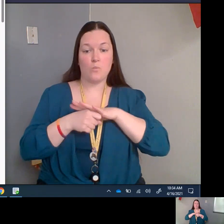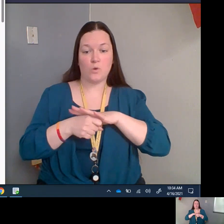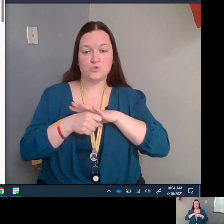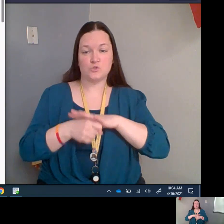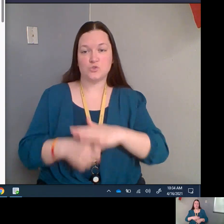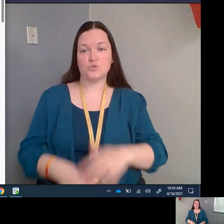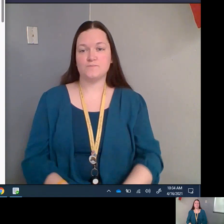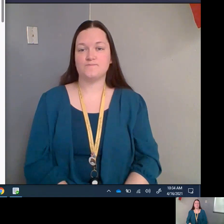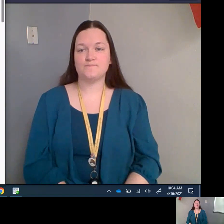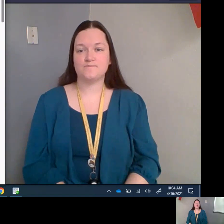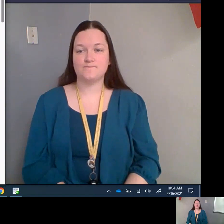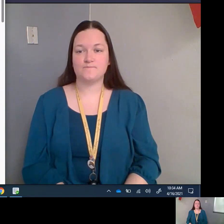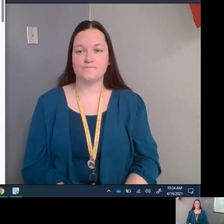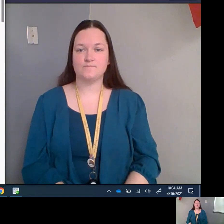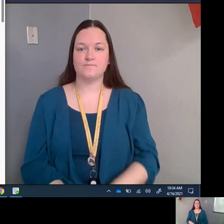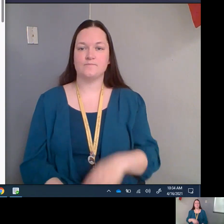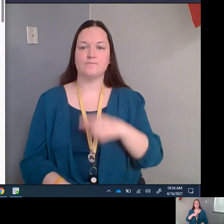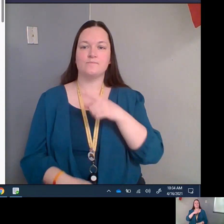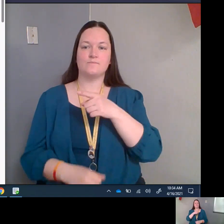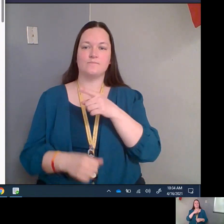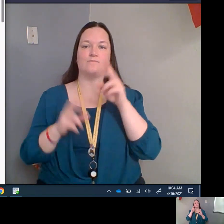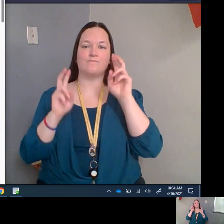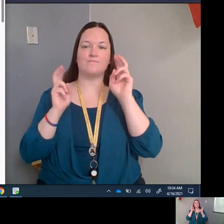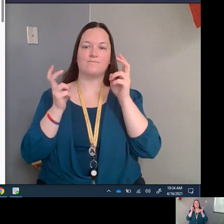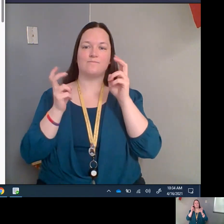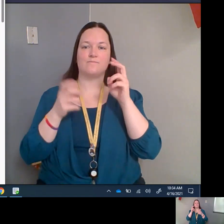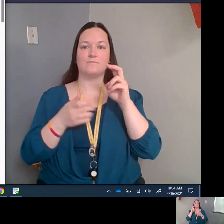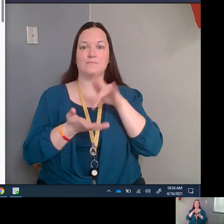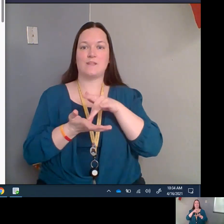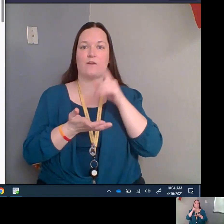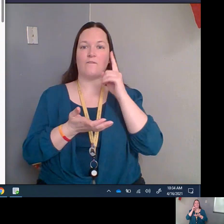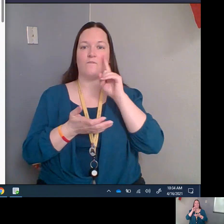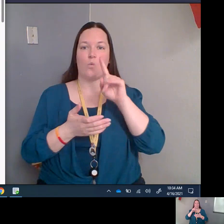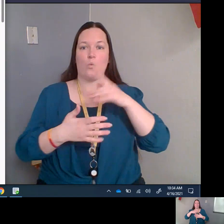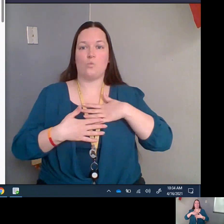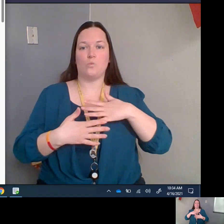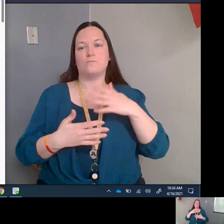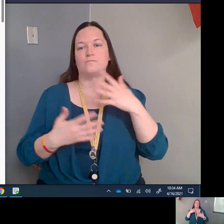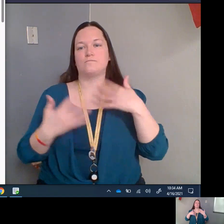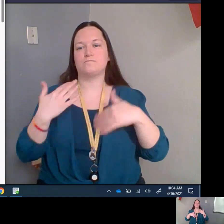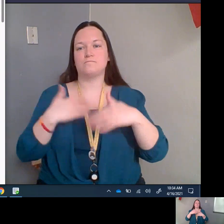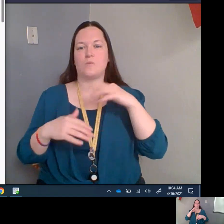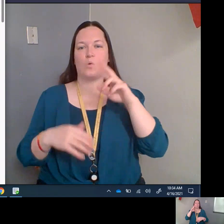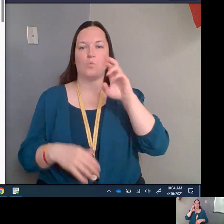pressure. It's also known as the center for respiration.